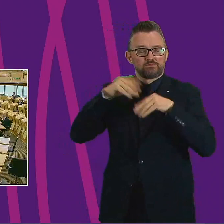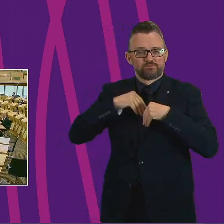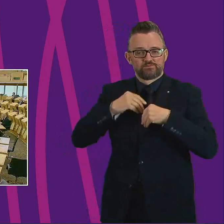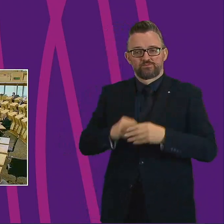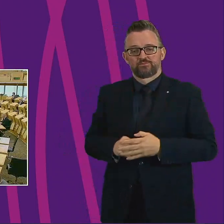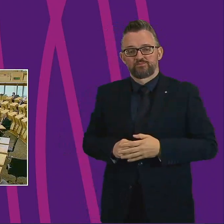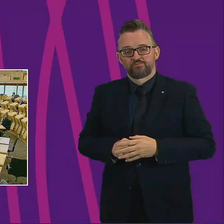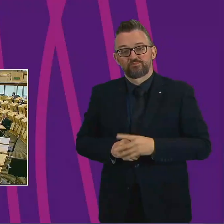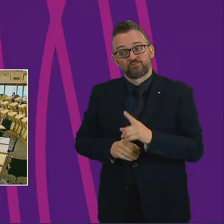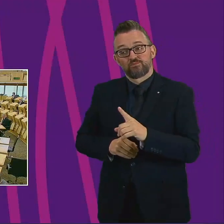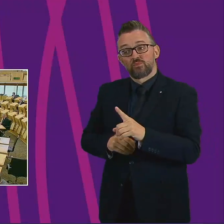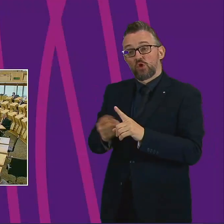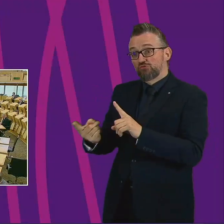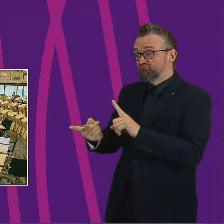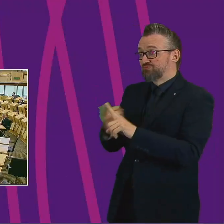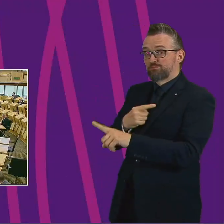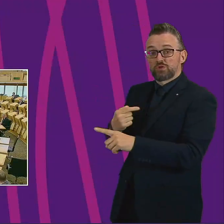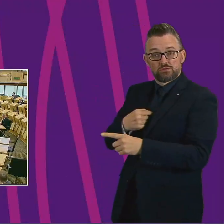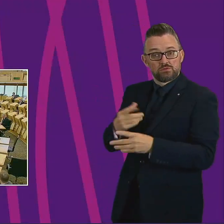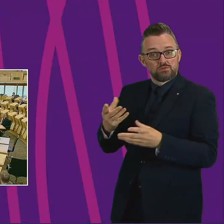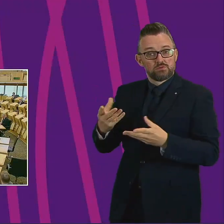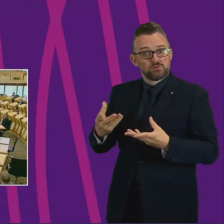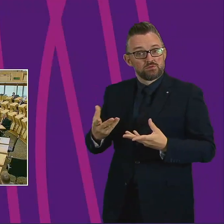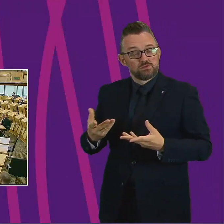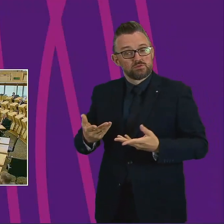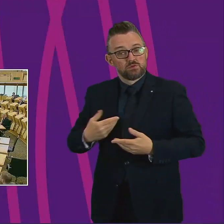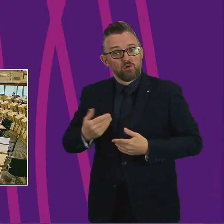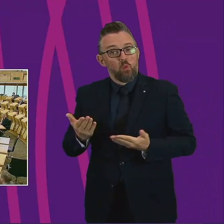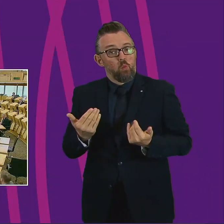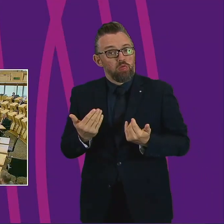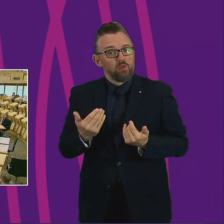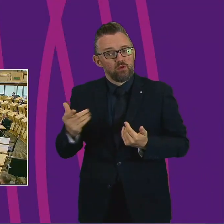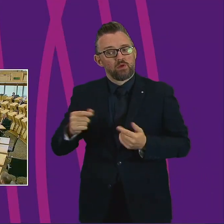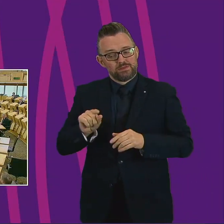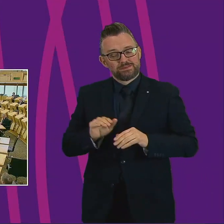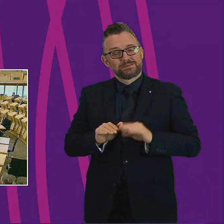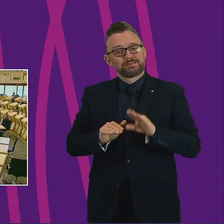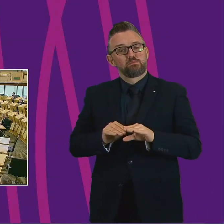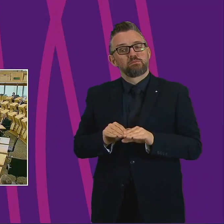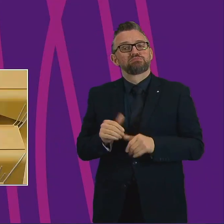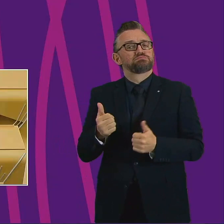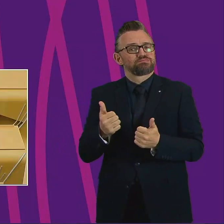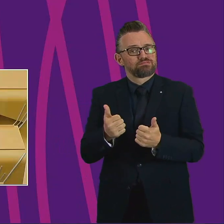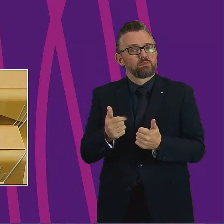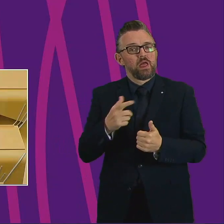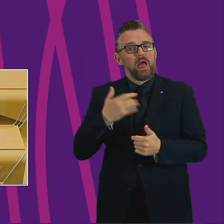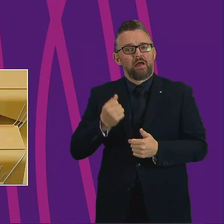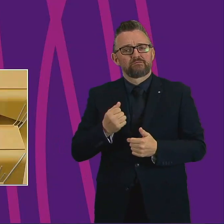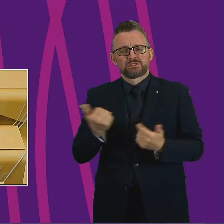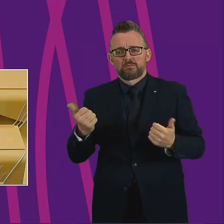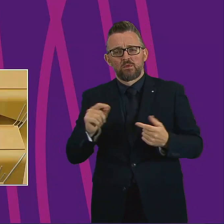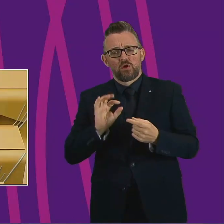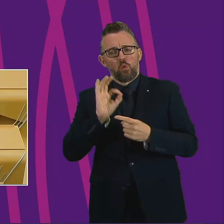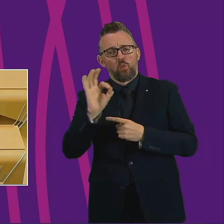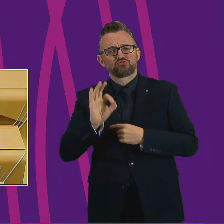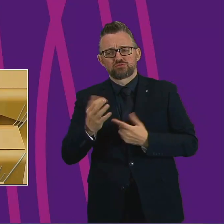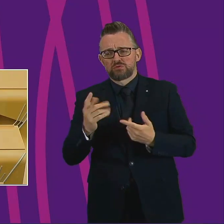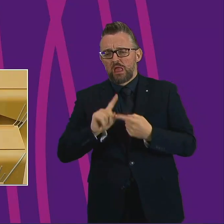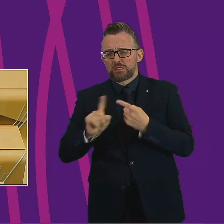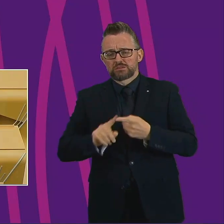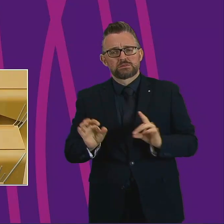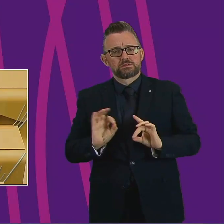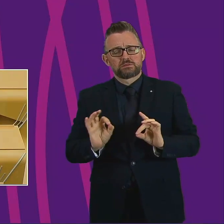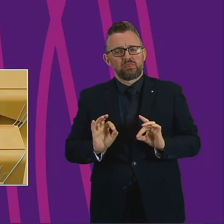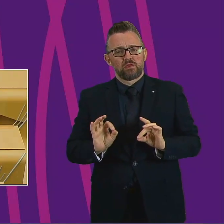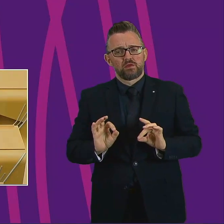I welcome that response from the Cabinet Secretary. This is a small step in the right direction, but it does sadly leave many big unanswered questions. As the Health